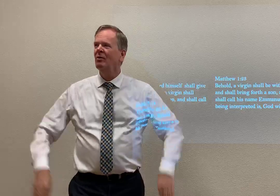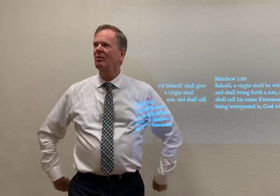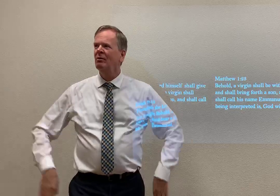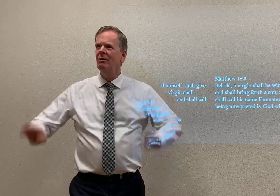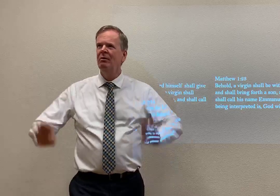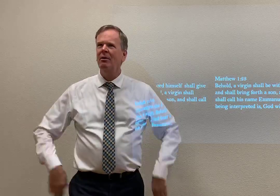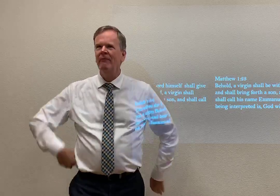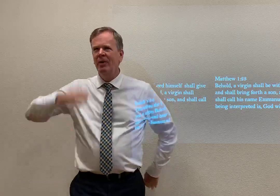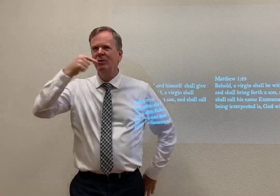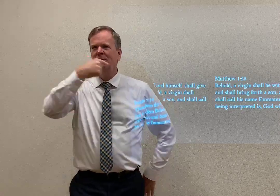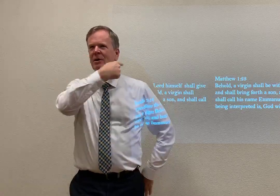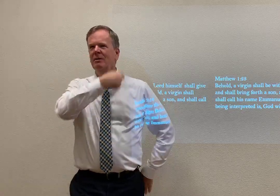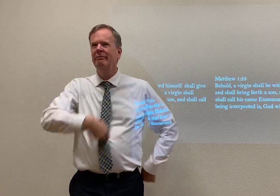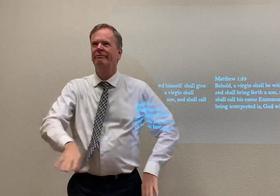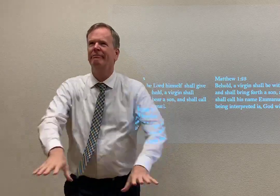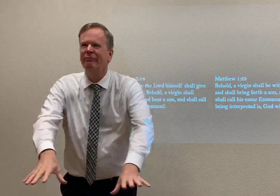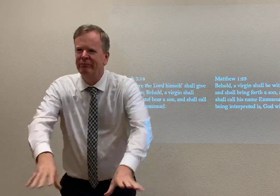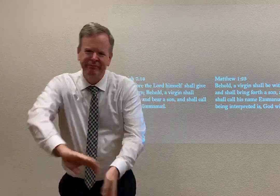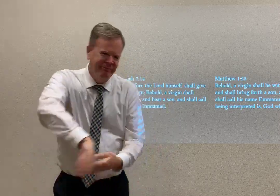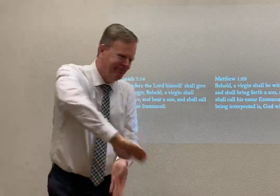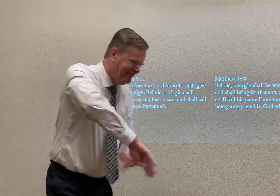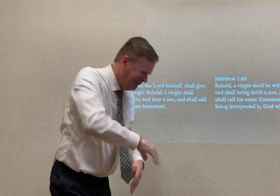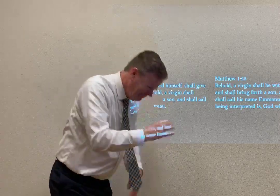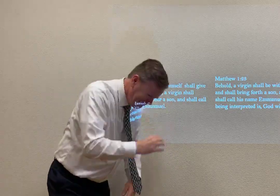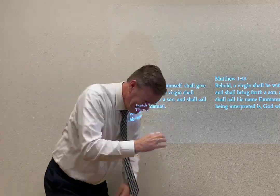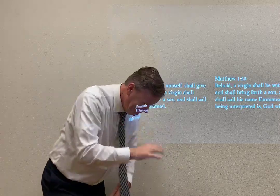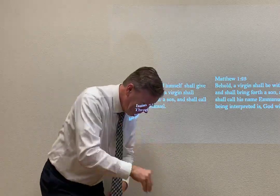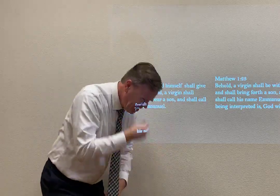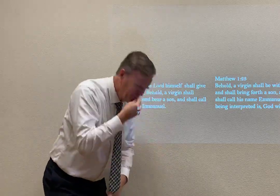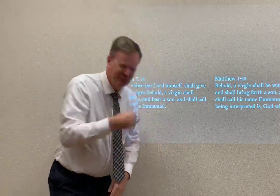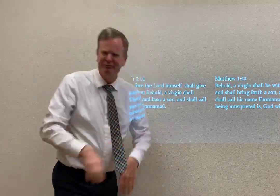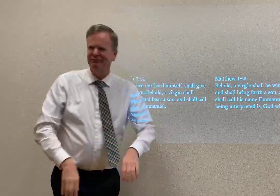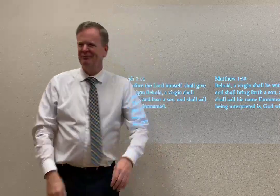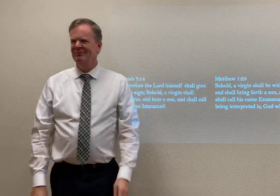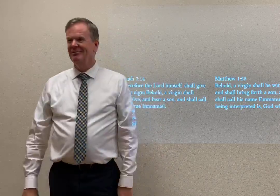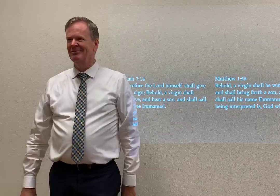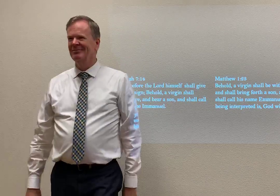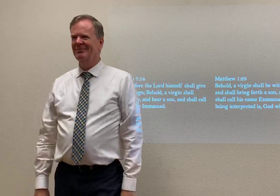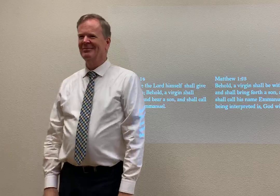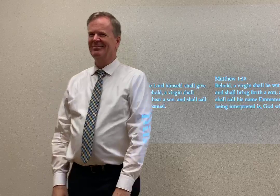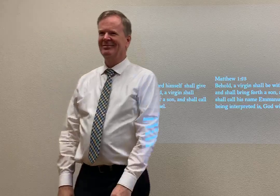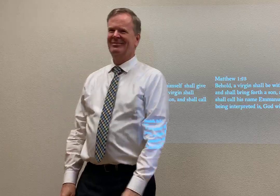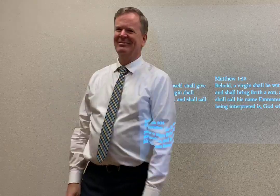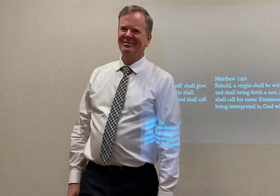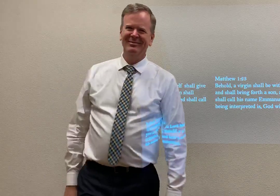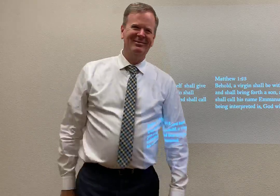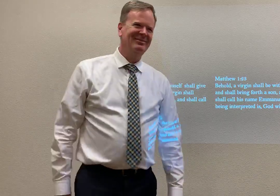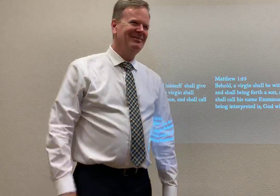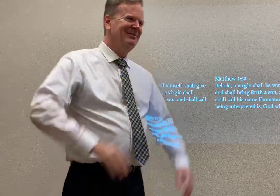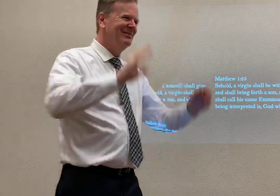If you're going as a cheetah, you know, I forgot what's said, and you have to go back and research it and refine it. Yeah.